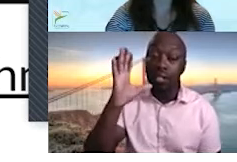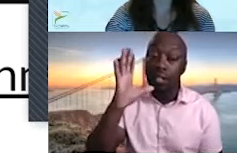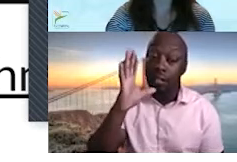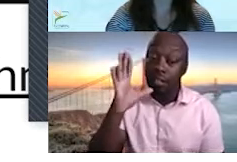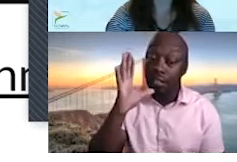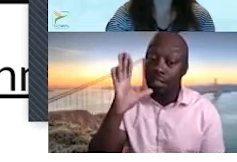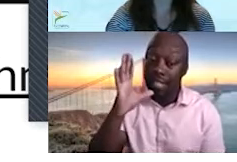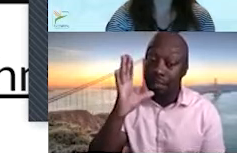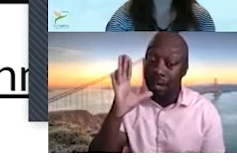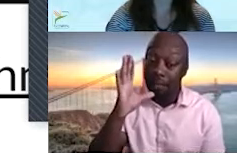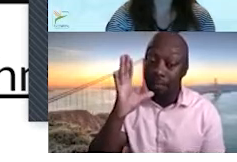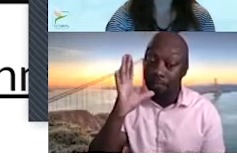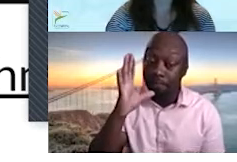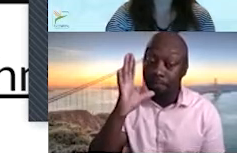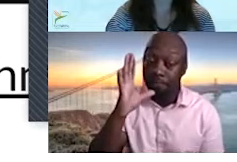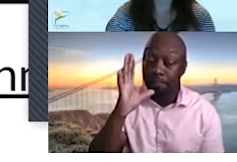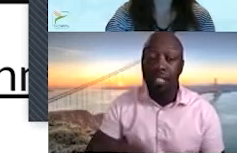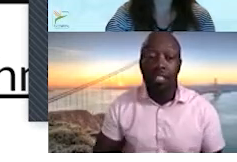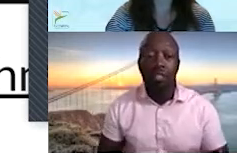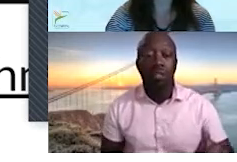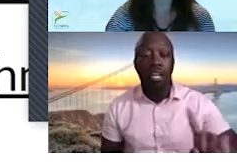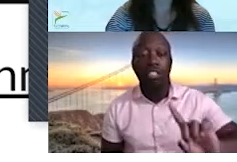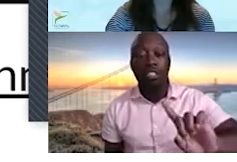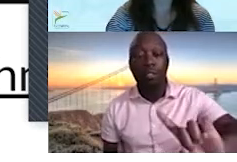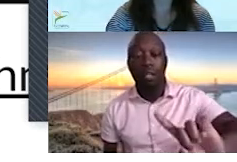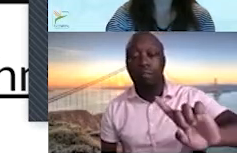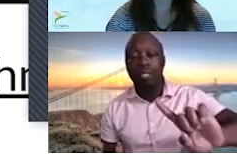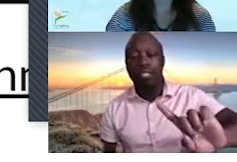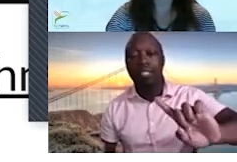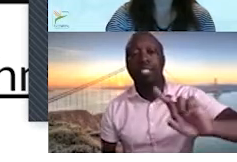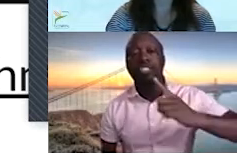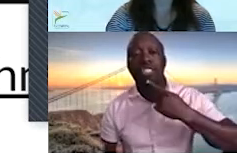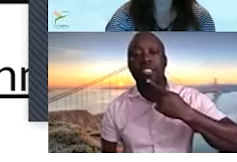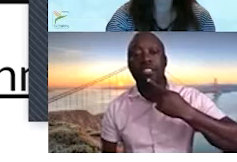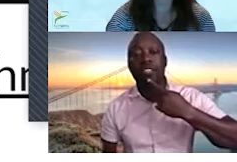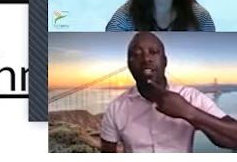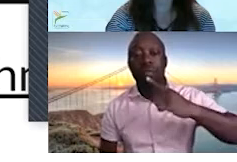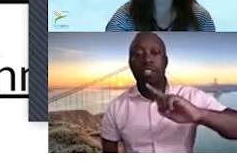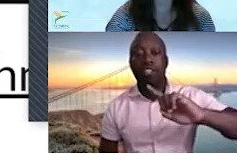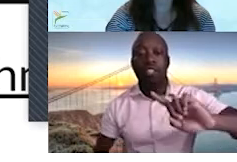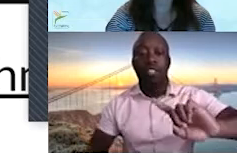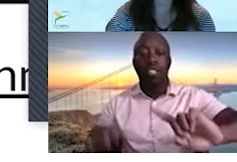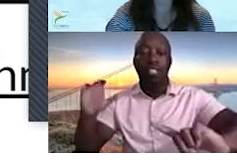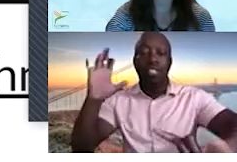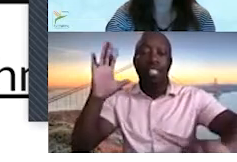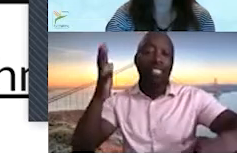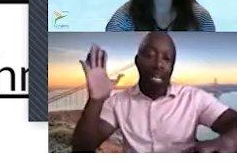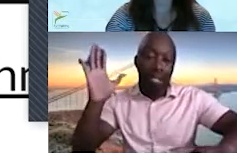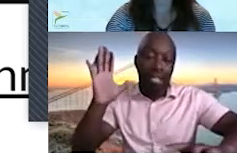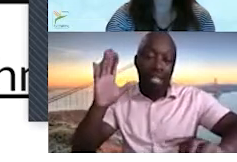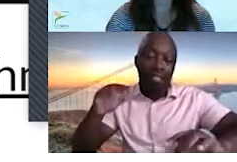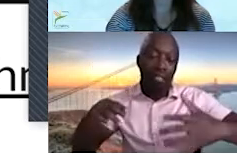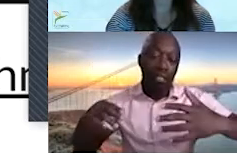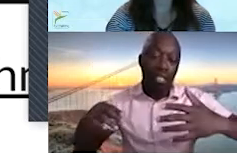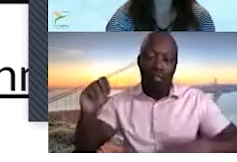you sign mom, you touch the baby's chin with your less